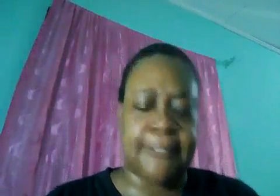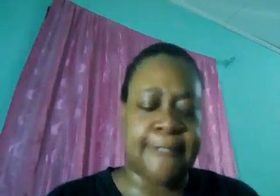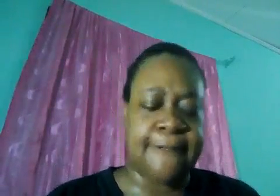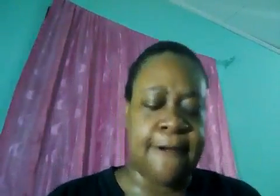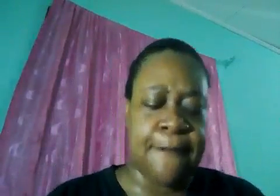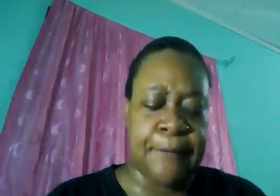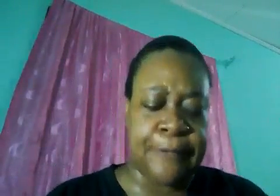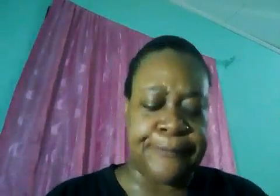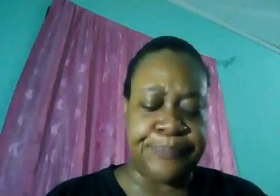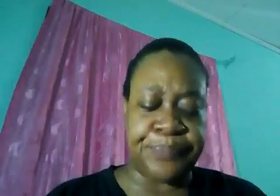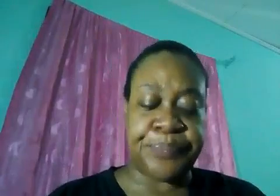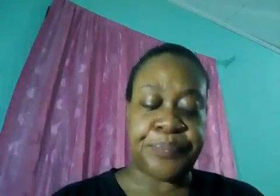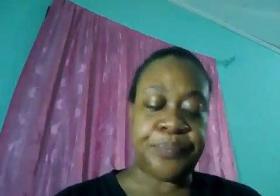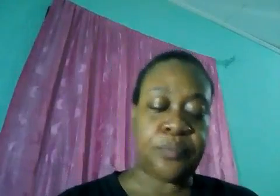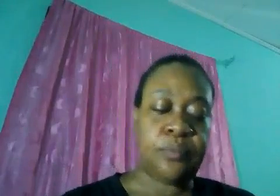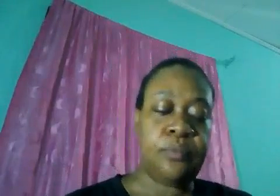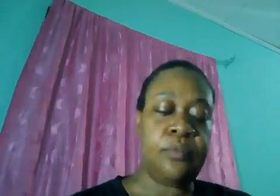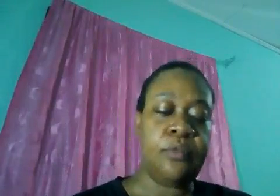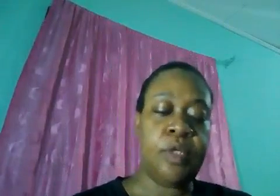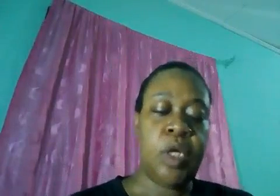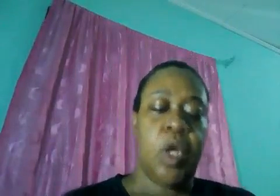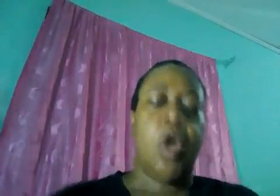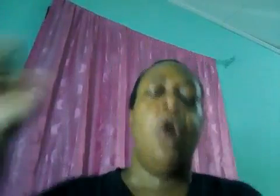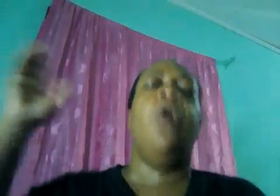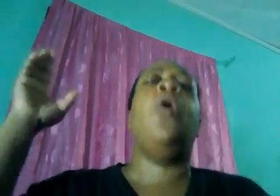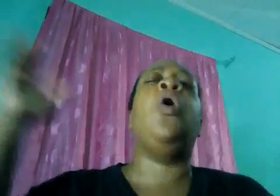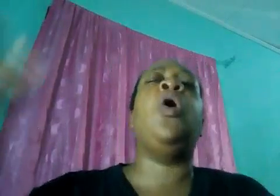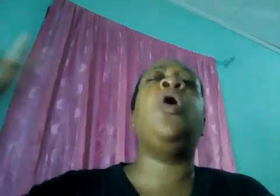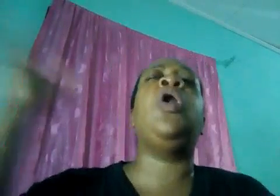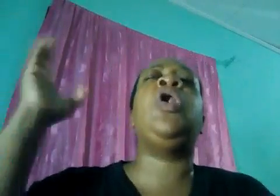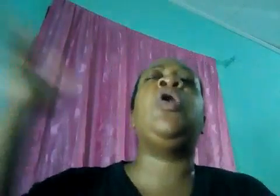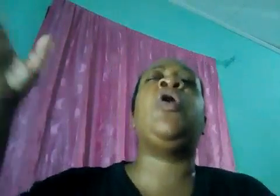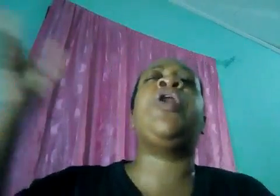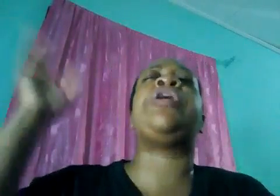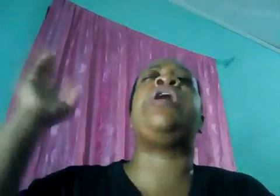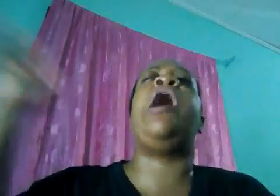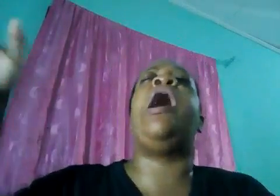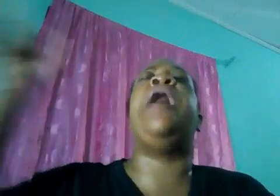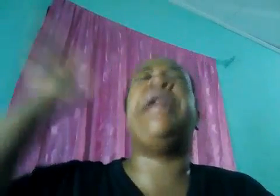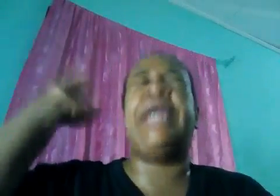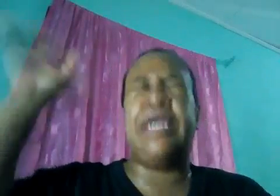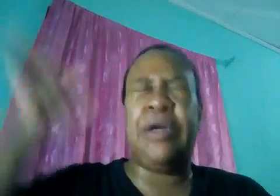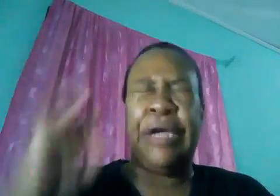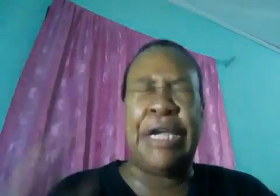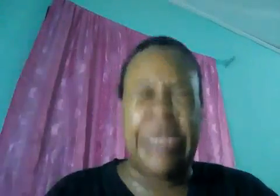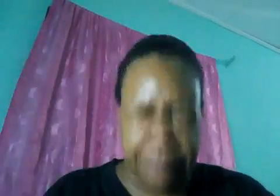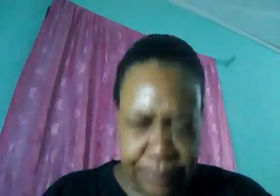on. Oh Lord God Elohim,